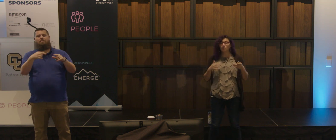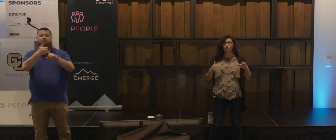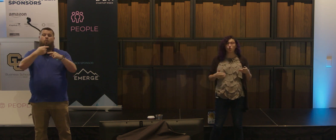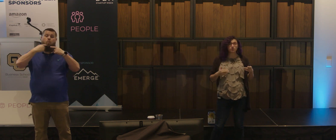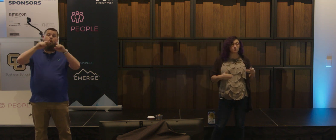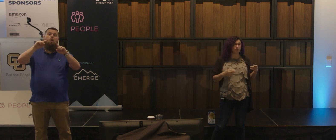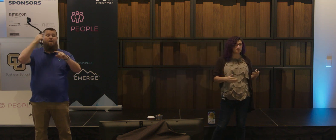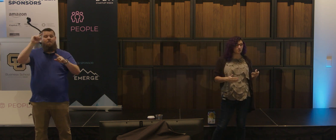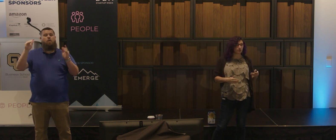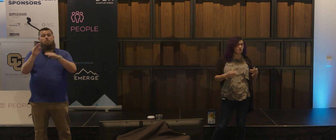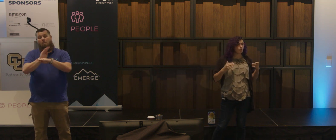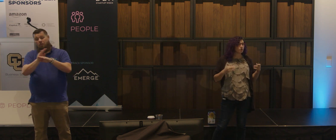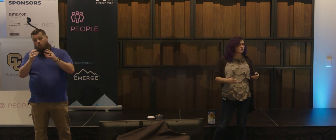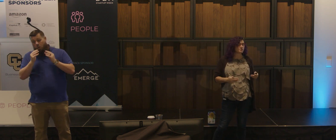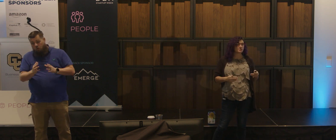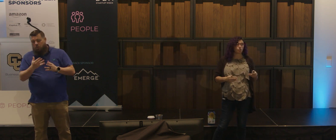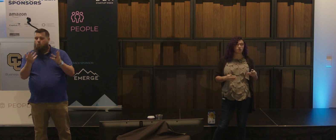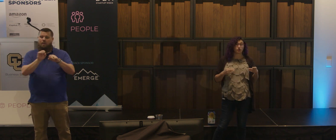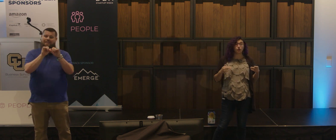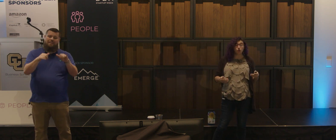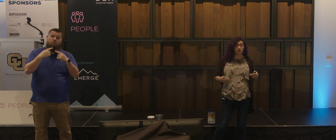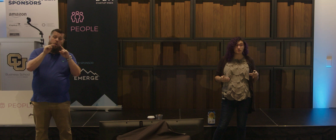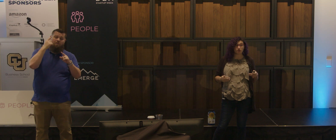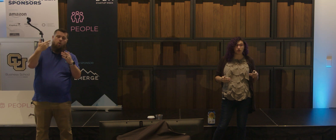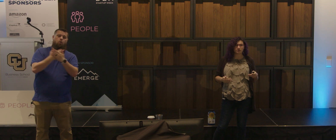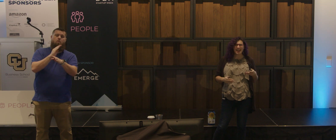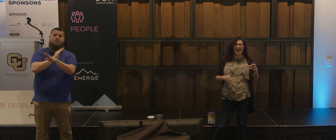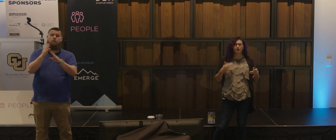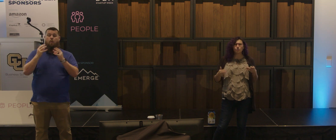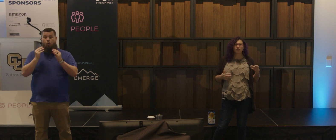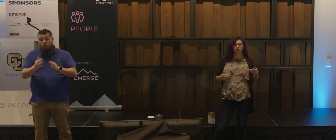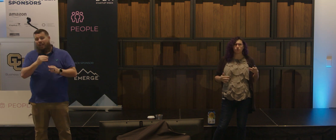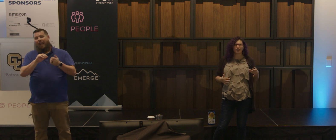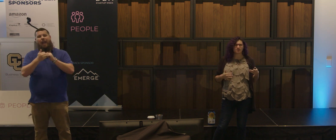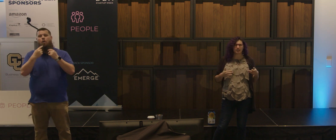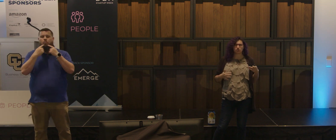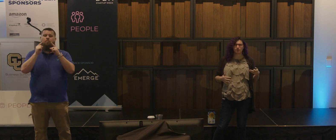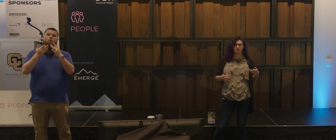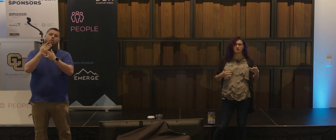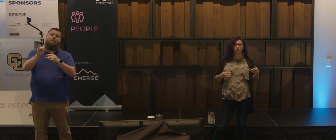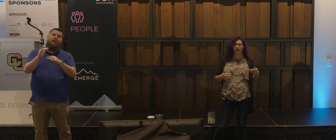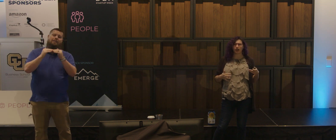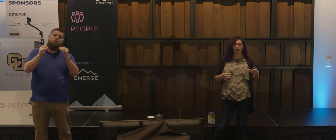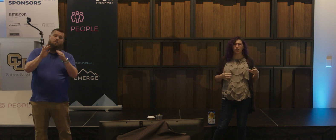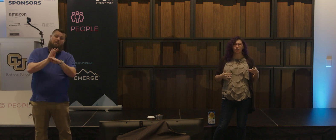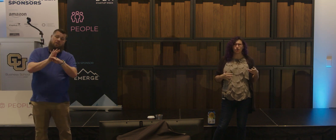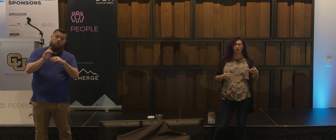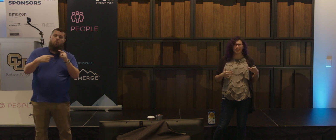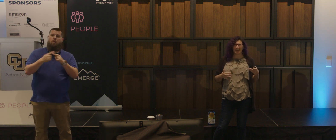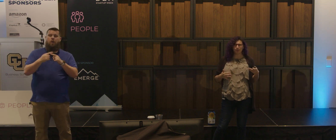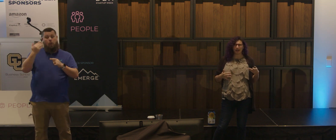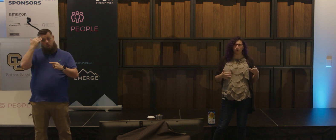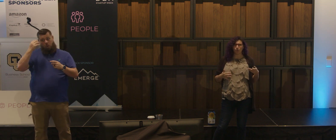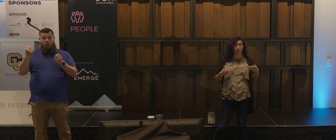work for small business owners? What are systems that work for new business owners? How do you get through that stage of business where you